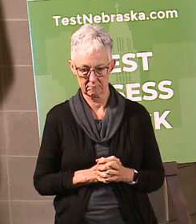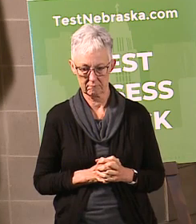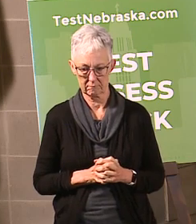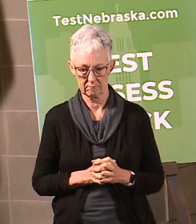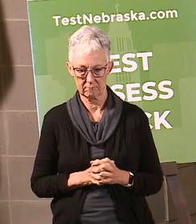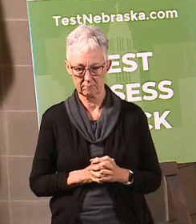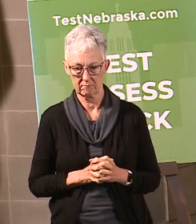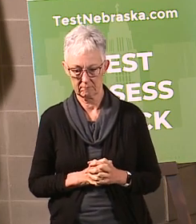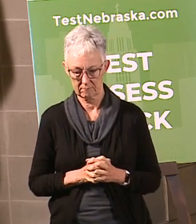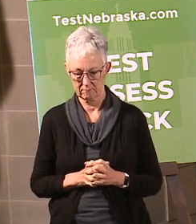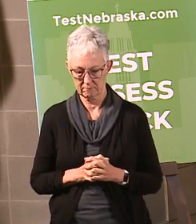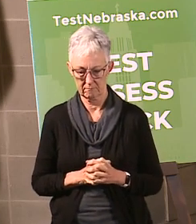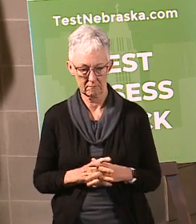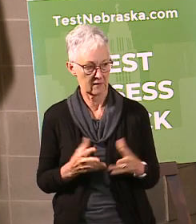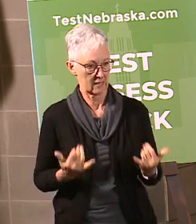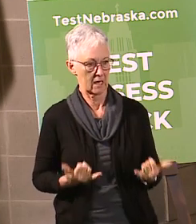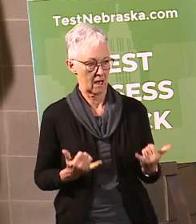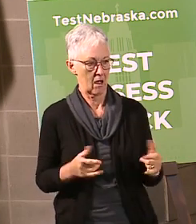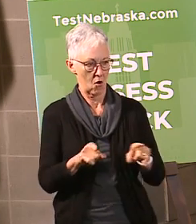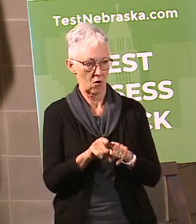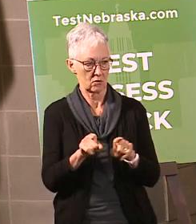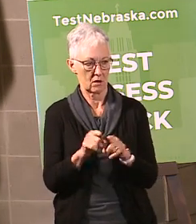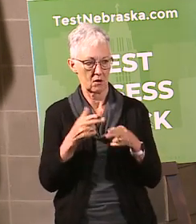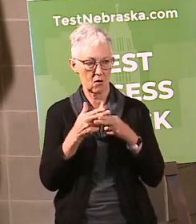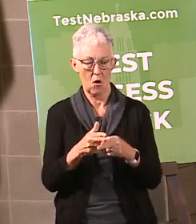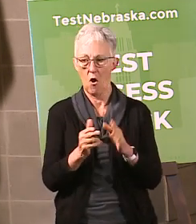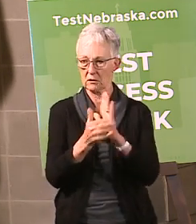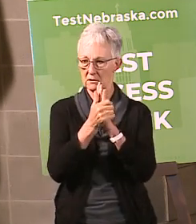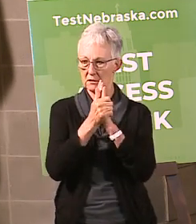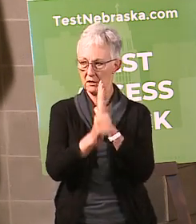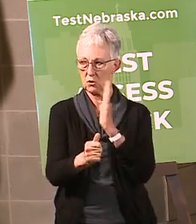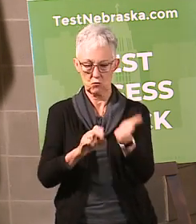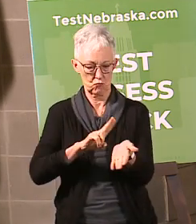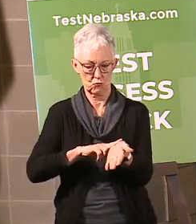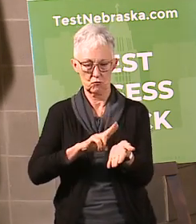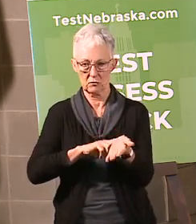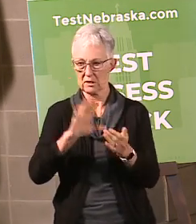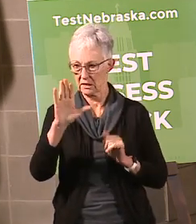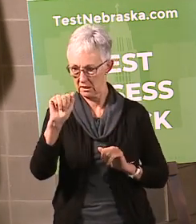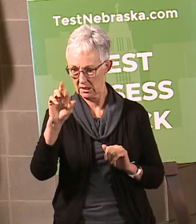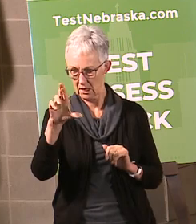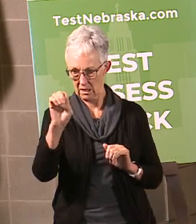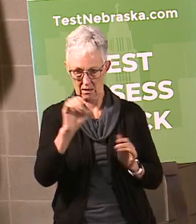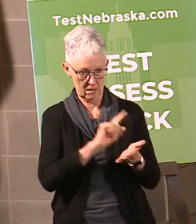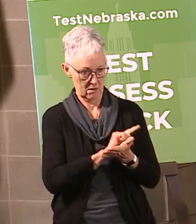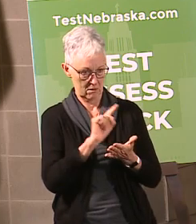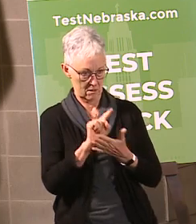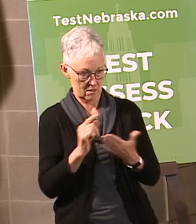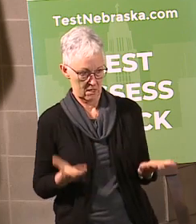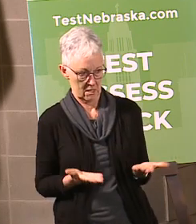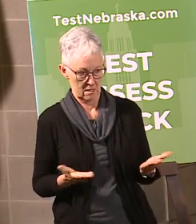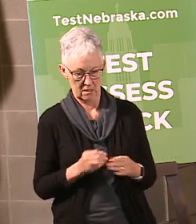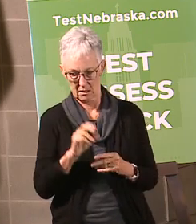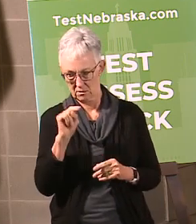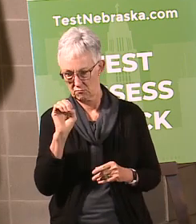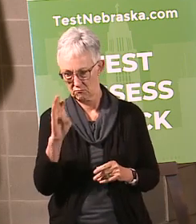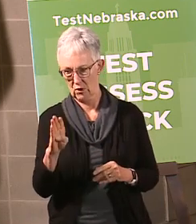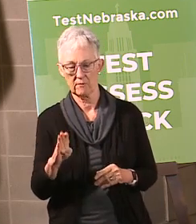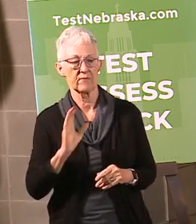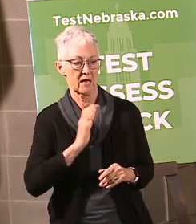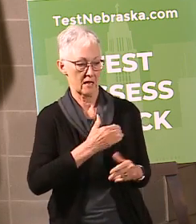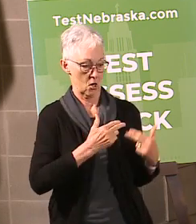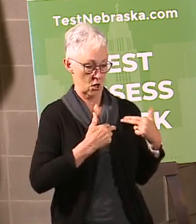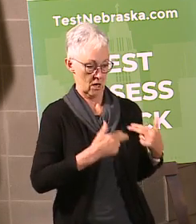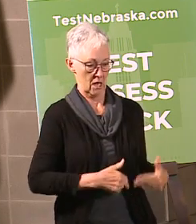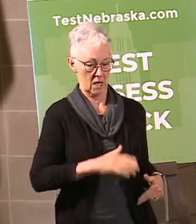So this is also Skilled Nursing Care Week in Nebraska, and obviously our healthcare workers have been on the